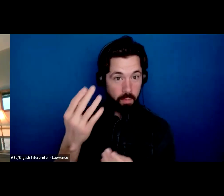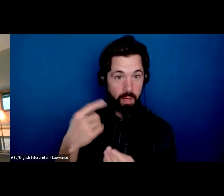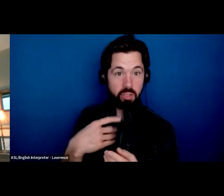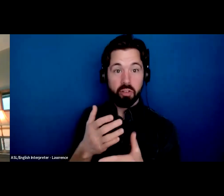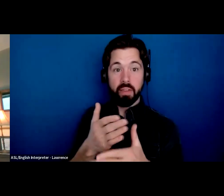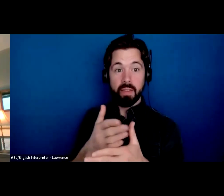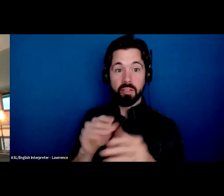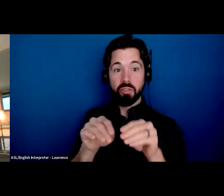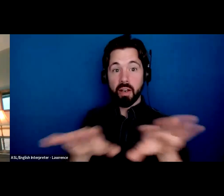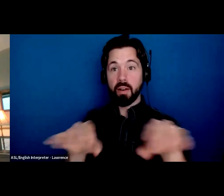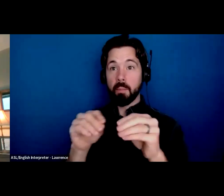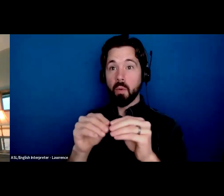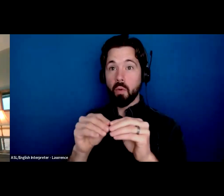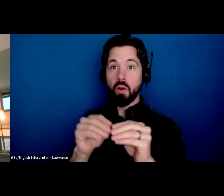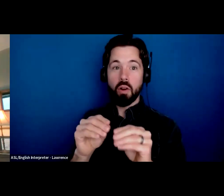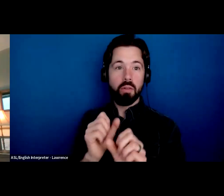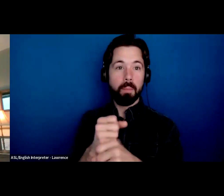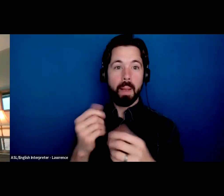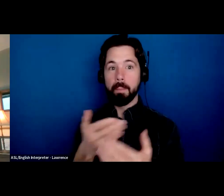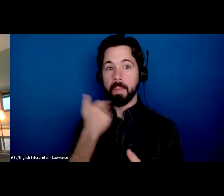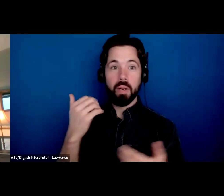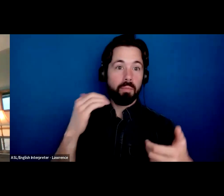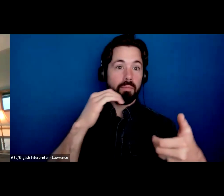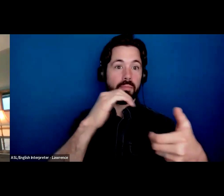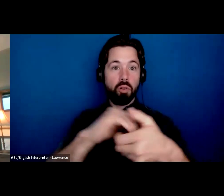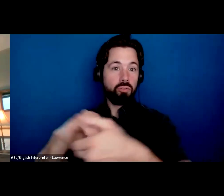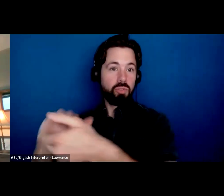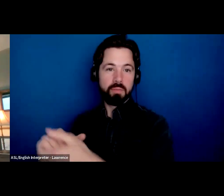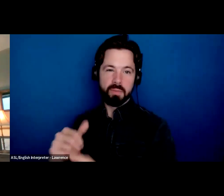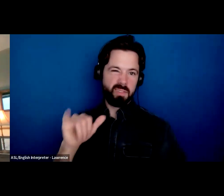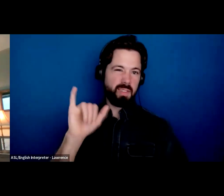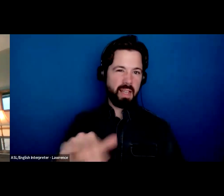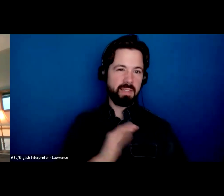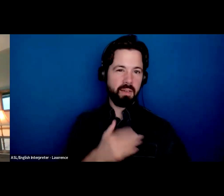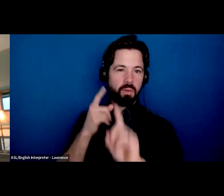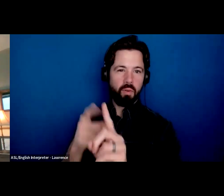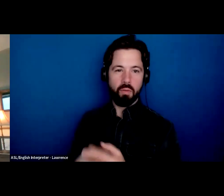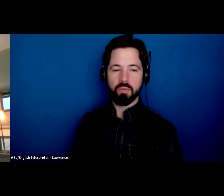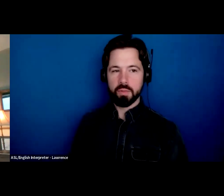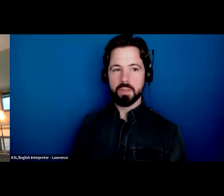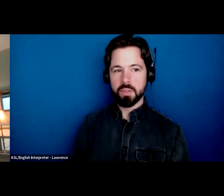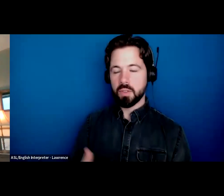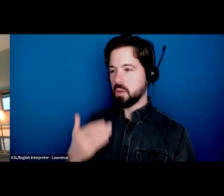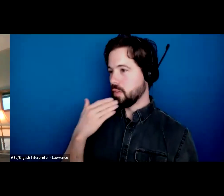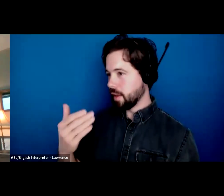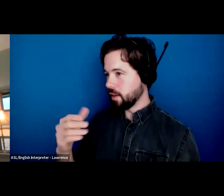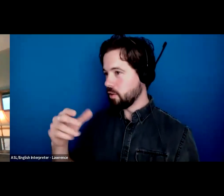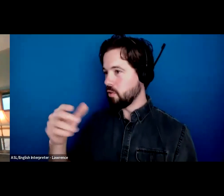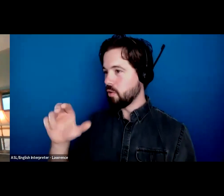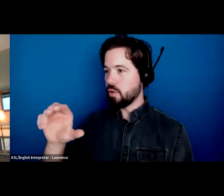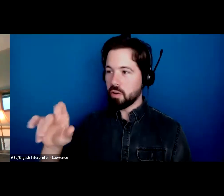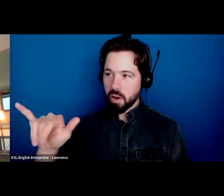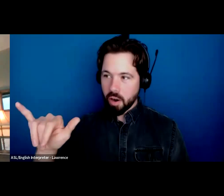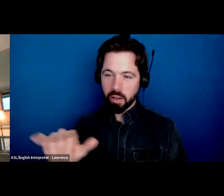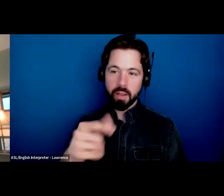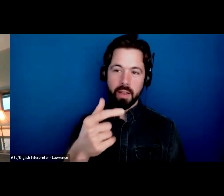better partnerships statewide. So appreciate, it's been a lot of work on both Gary and Carly's behalf with the Sierra